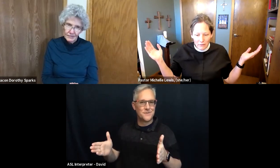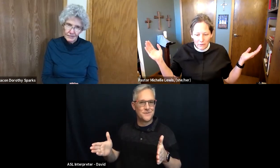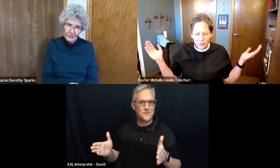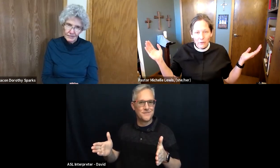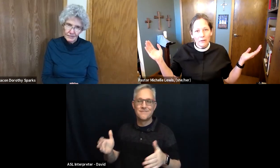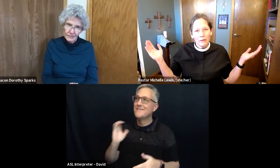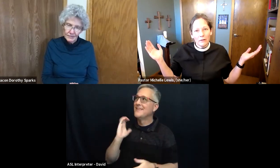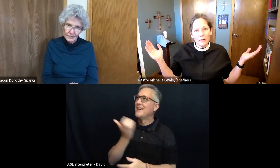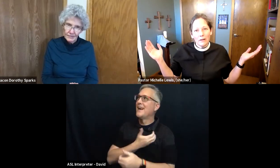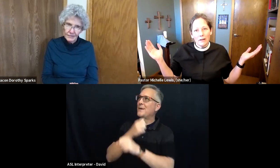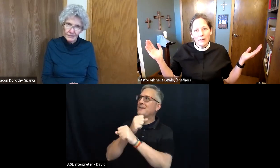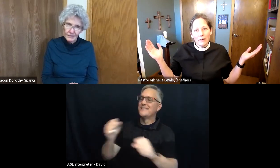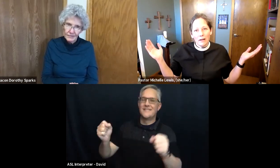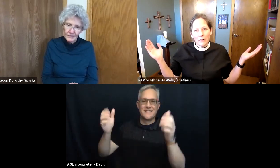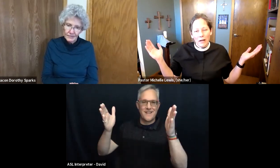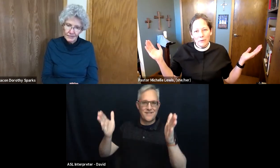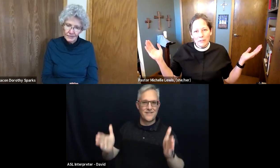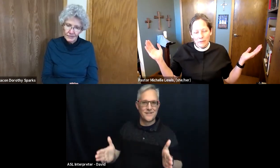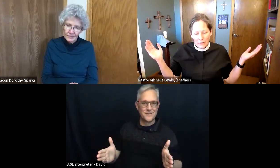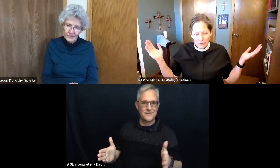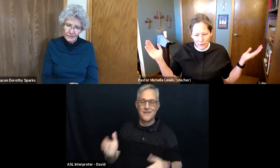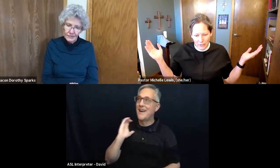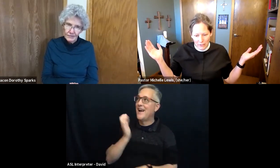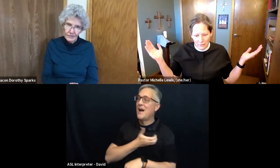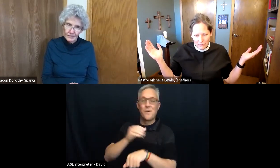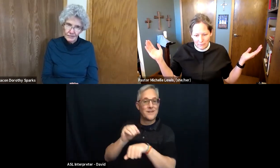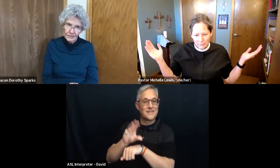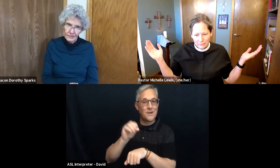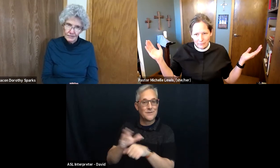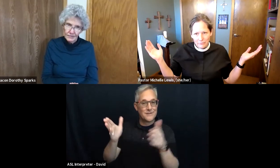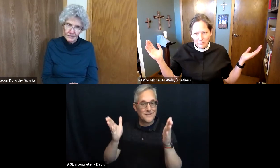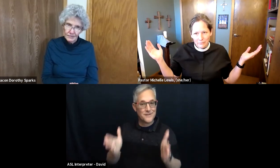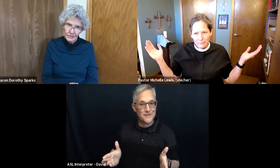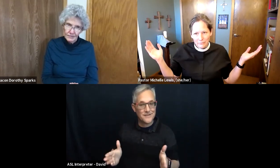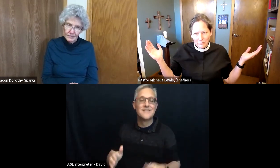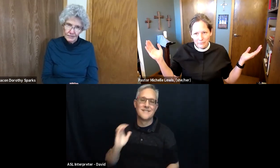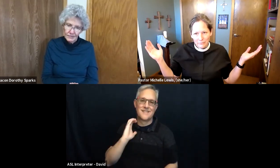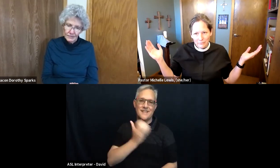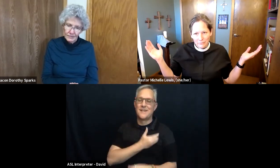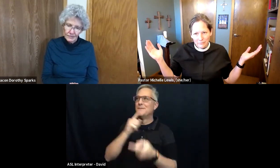our Savior, our Counselor, and Friend.